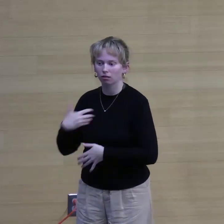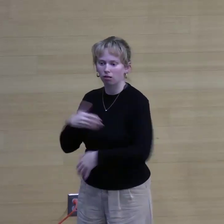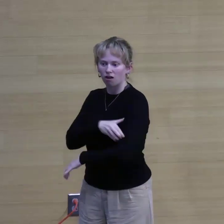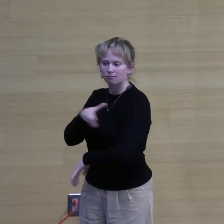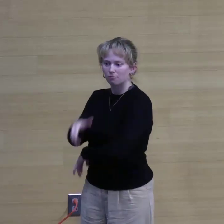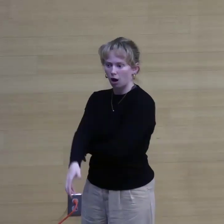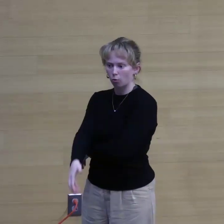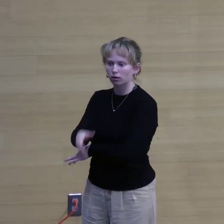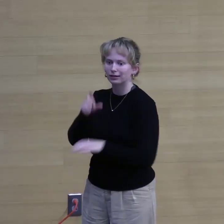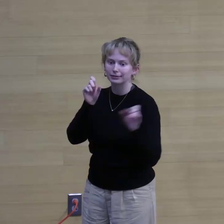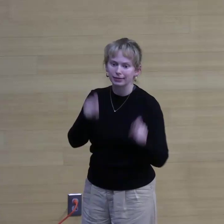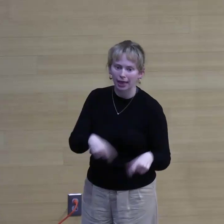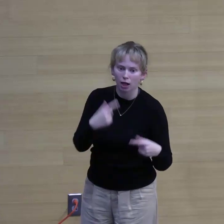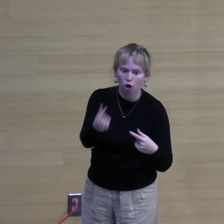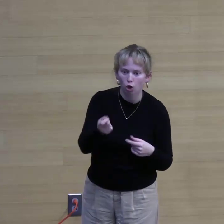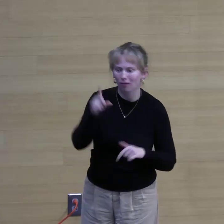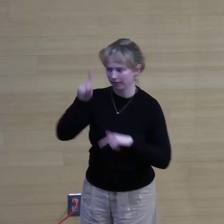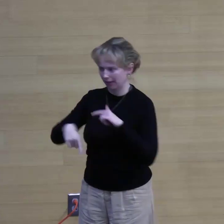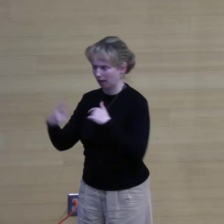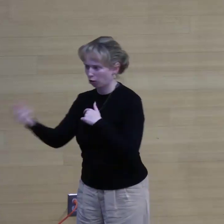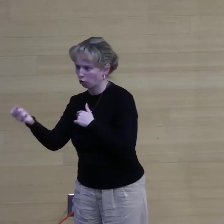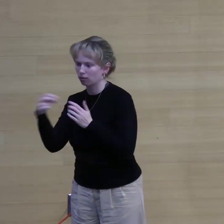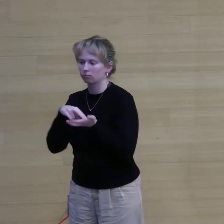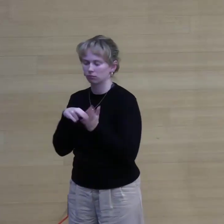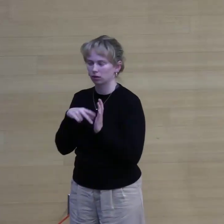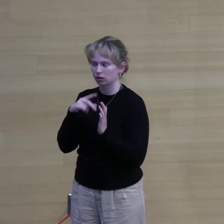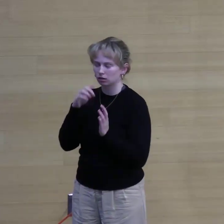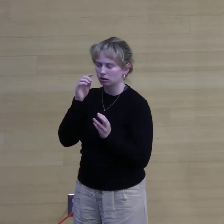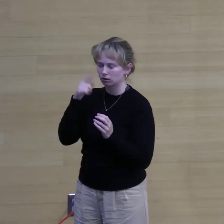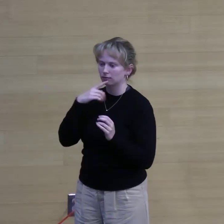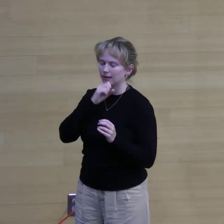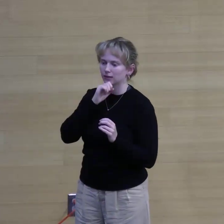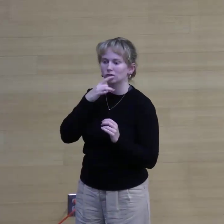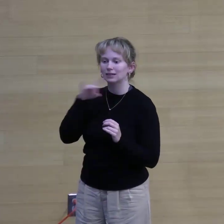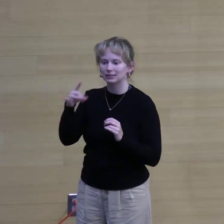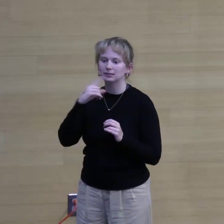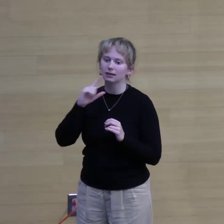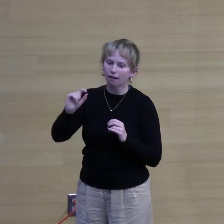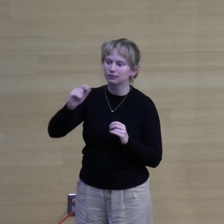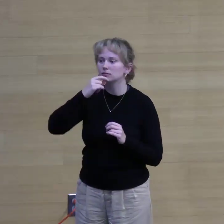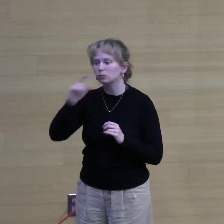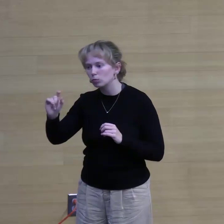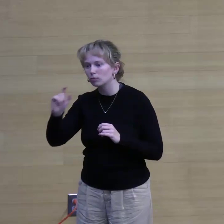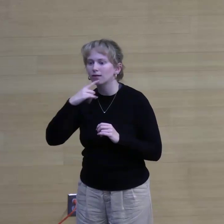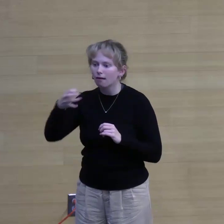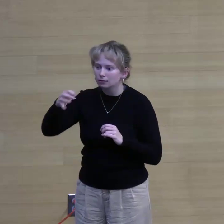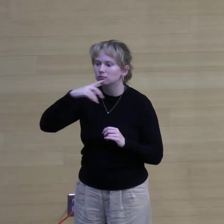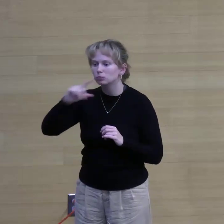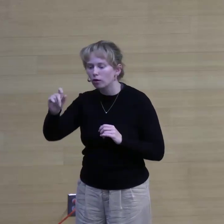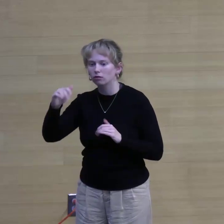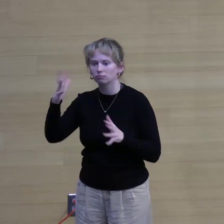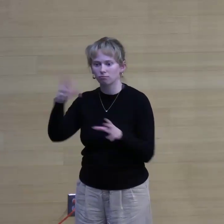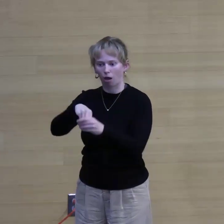where they can and can't go. Ooh. And so now they're 18, 19, 20, they're adults, but they're part of